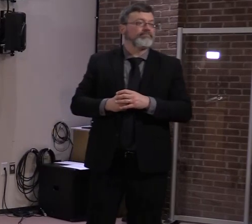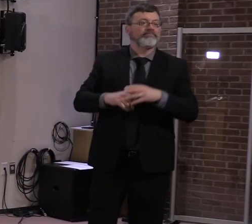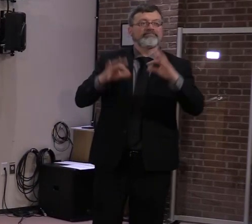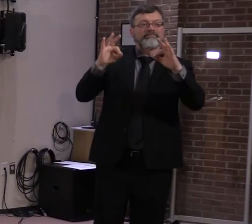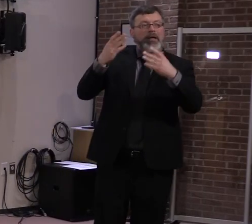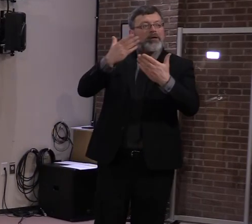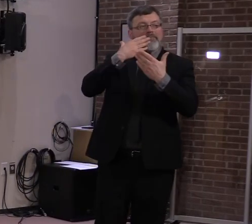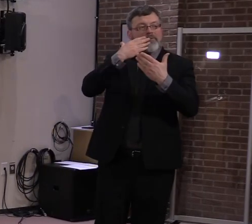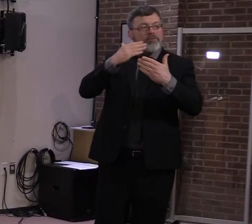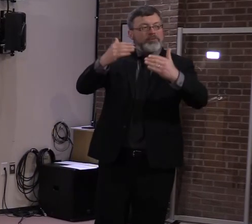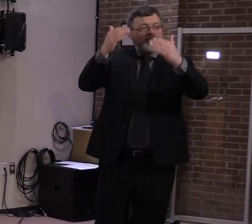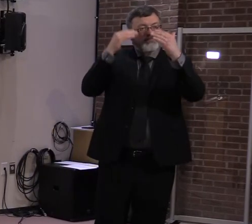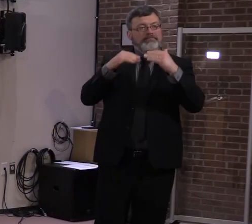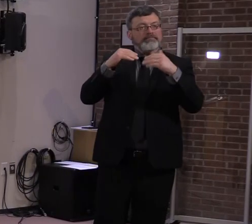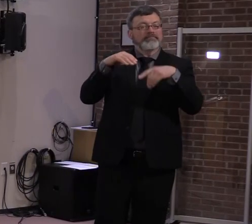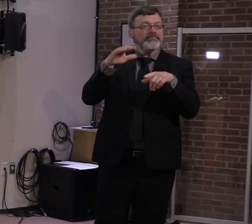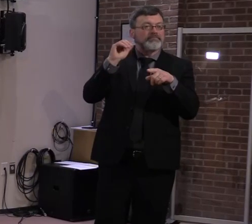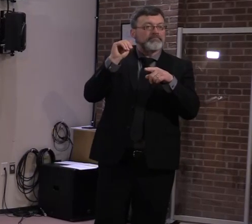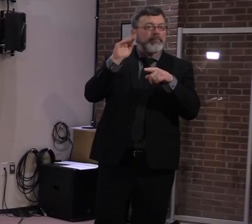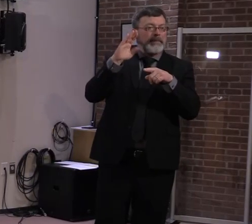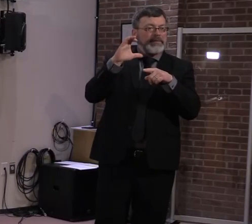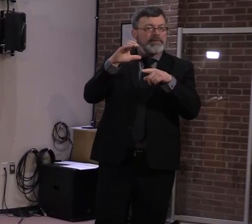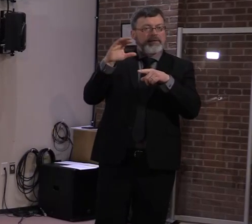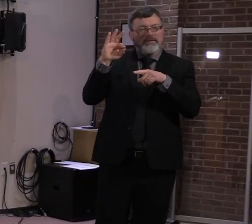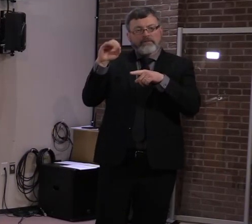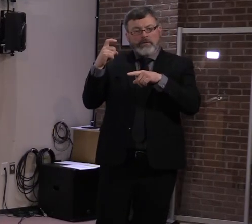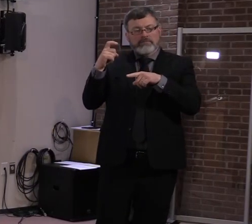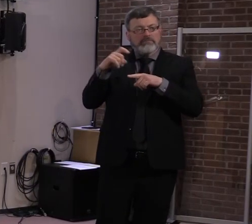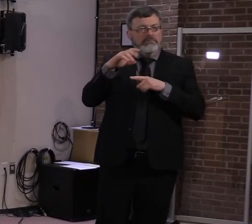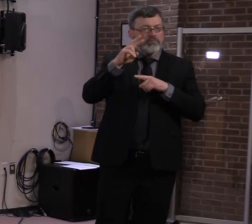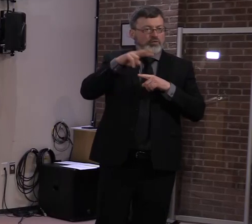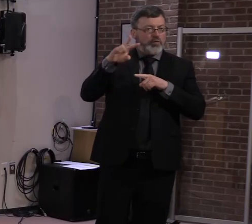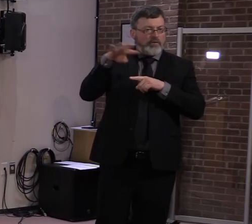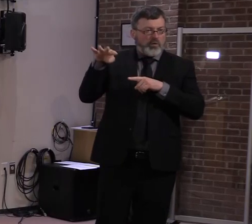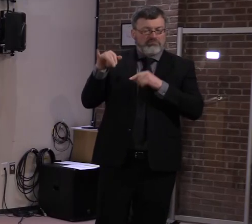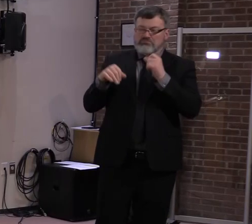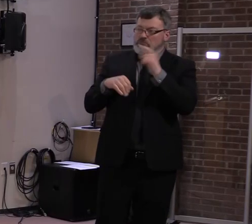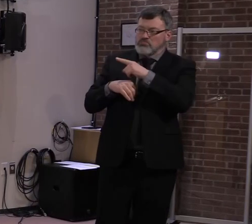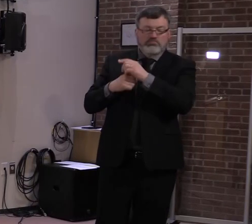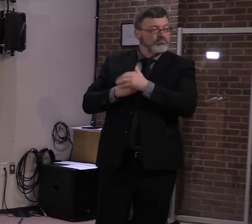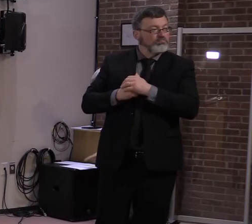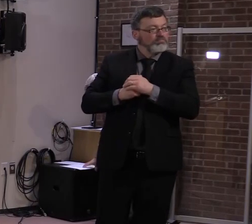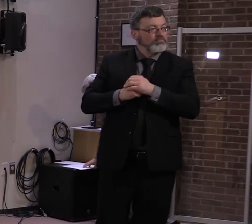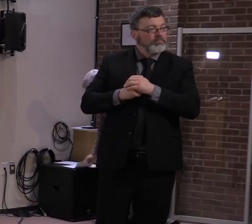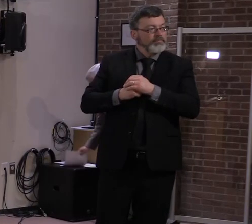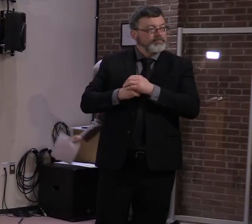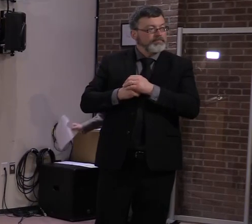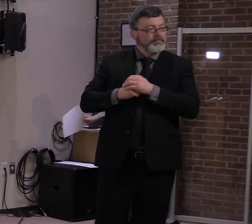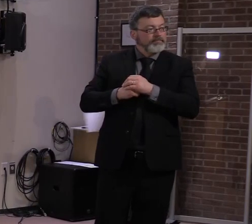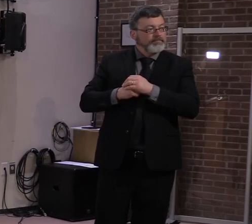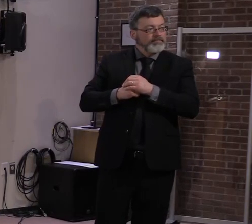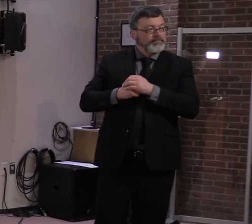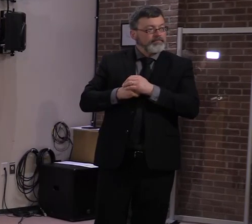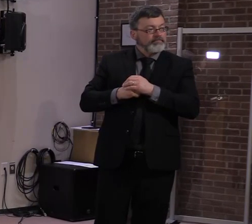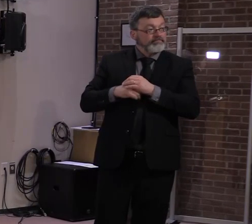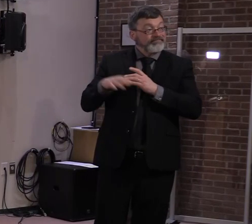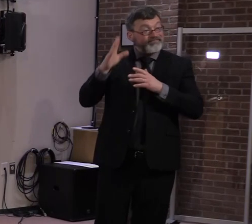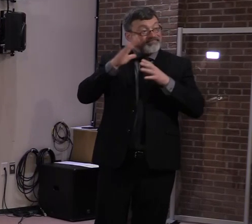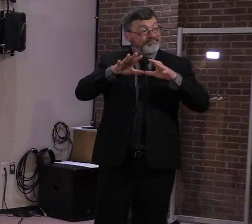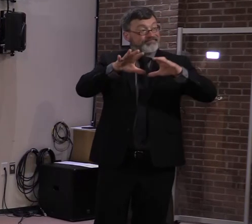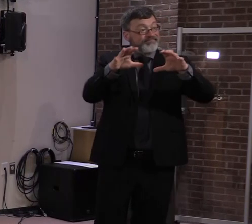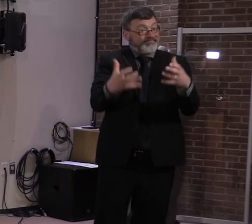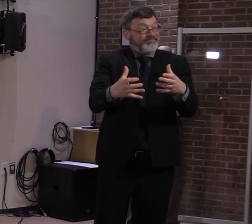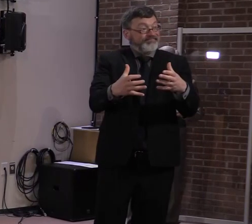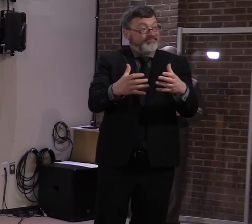with the gap in the number of 18-year-olds and younger folks, 16 to 18,